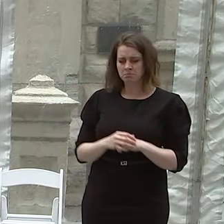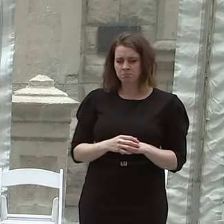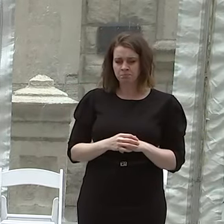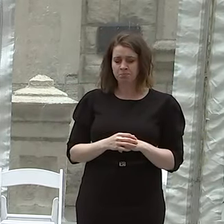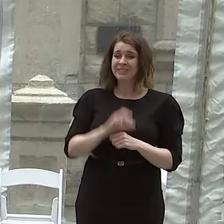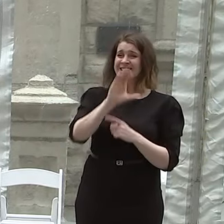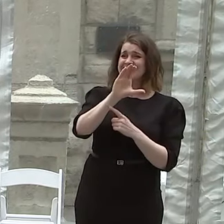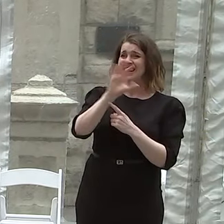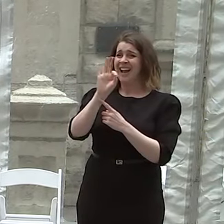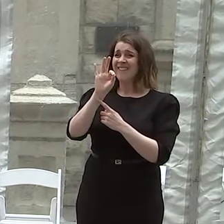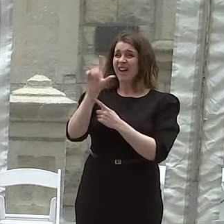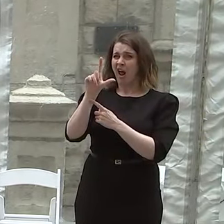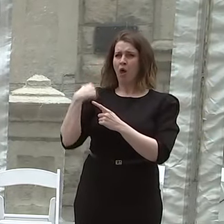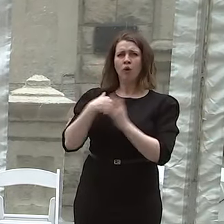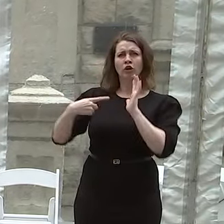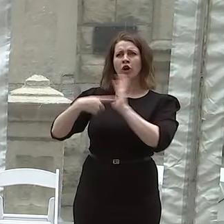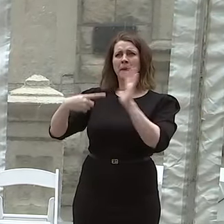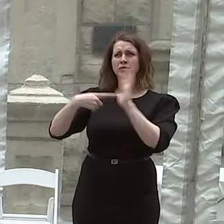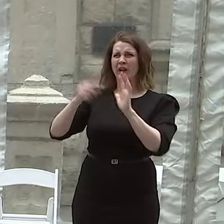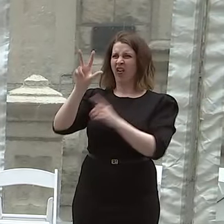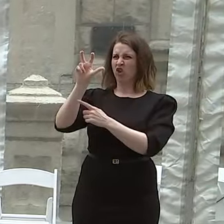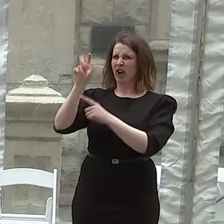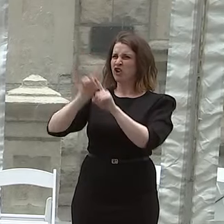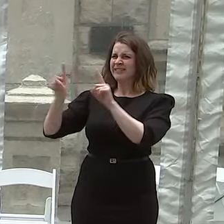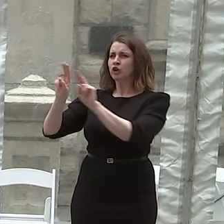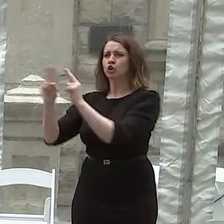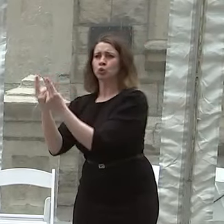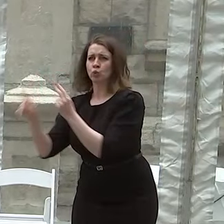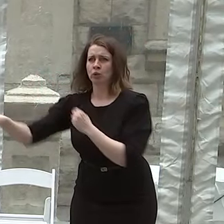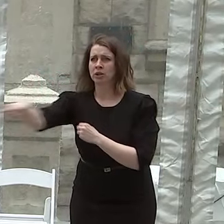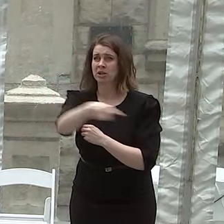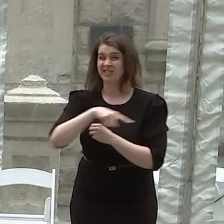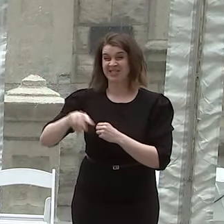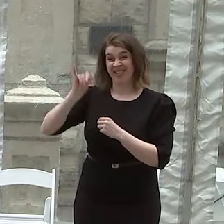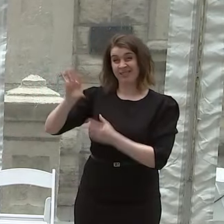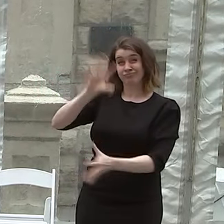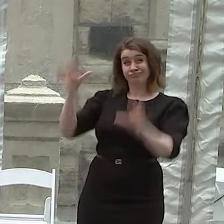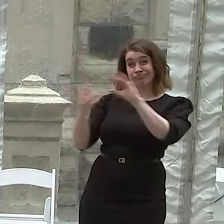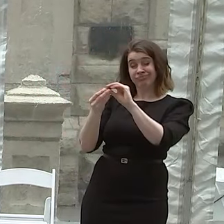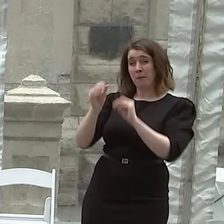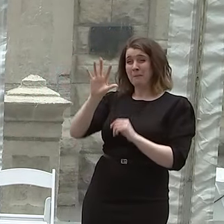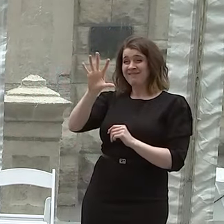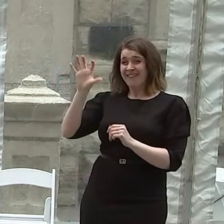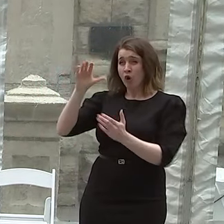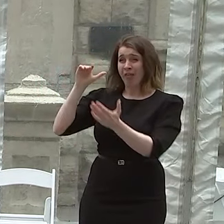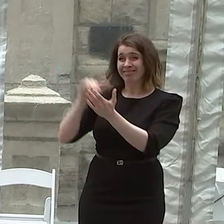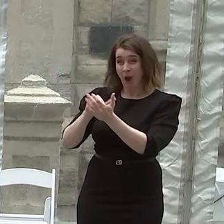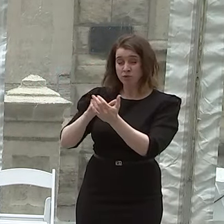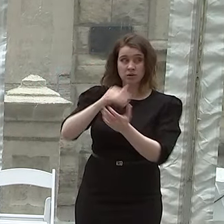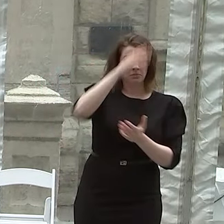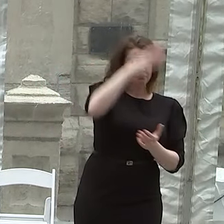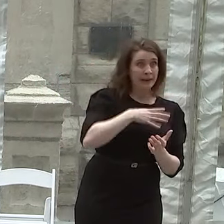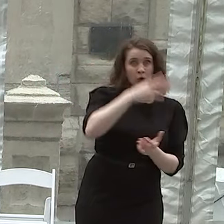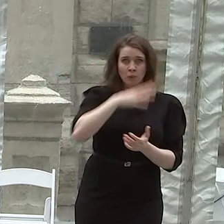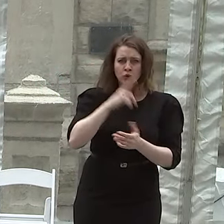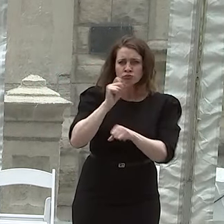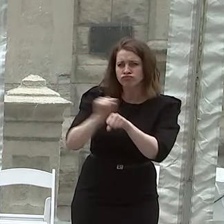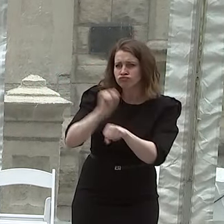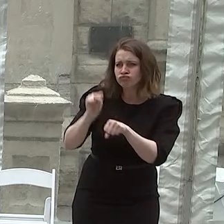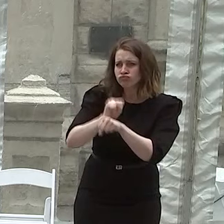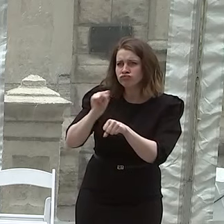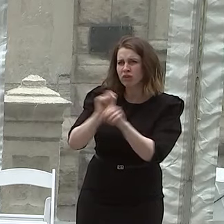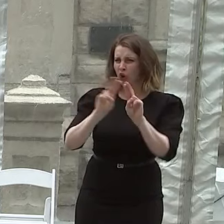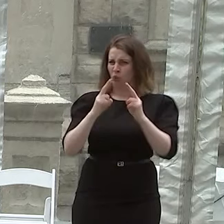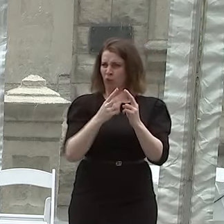CFL represents 300 affiliate unions who in turn represent roughly 500,000 working women and men in Chicago and Cook